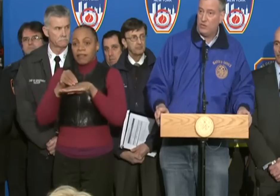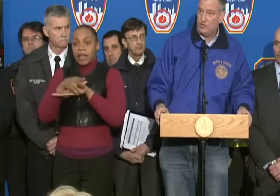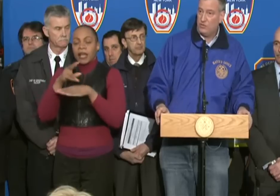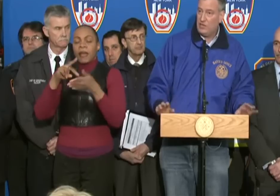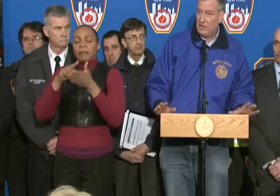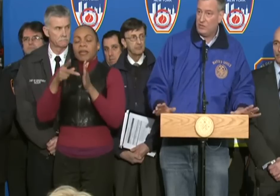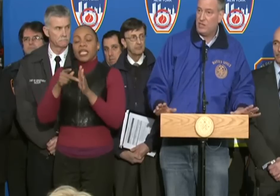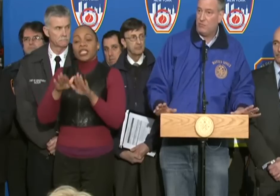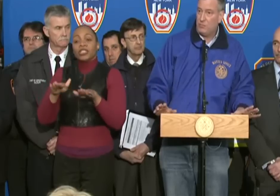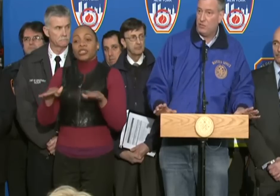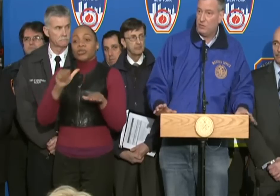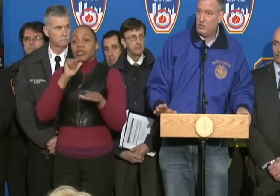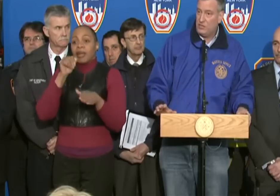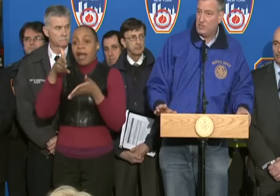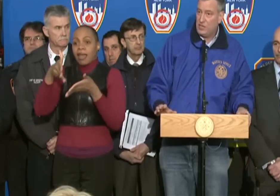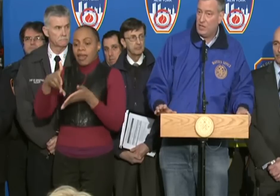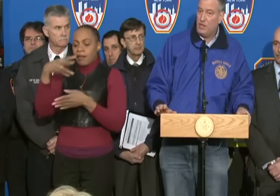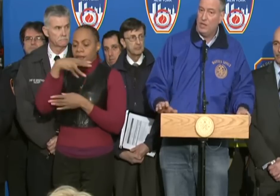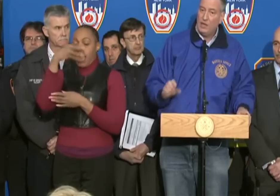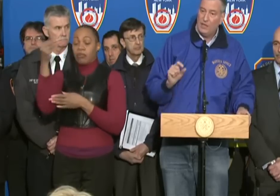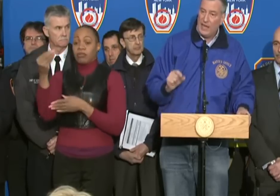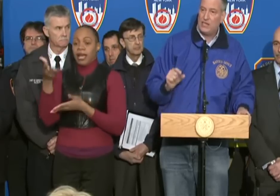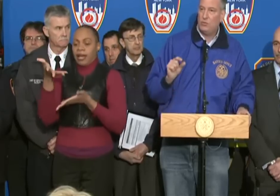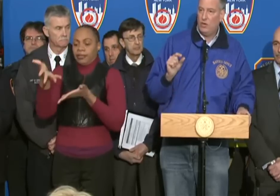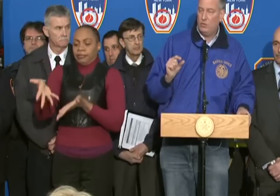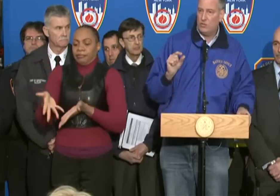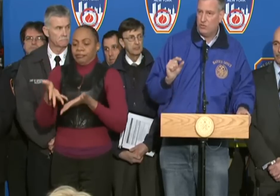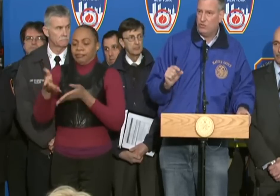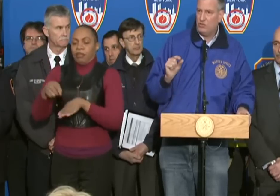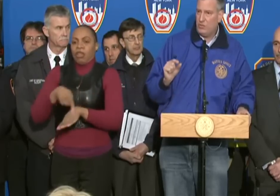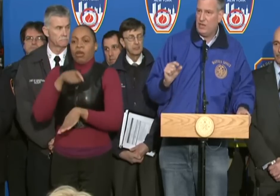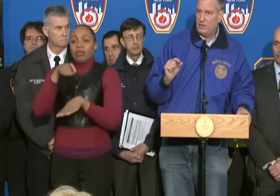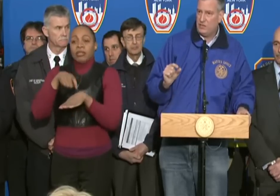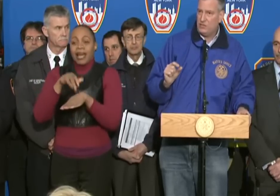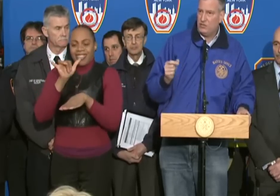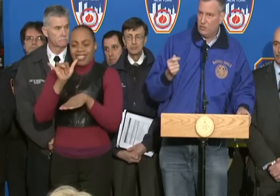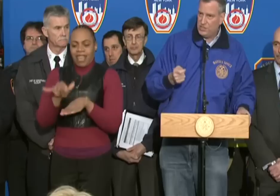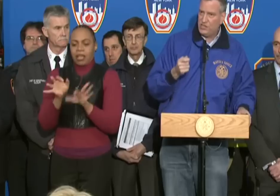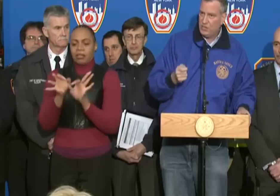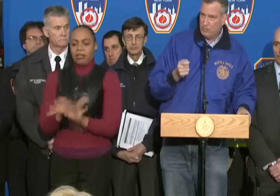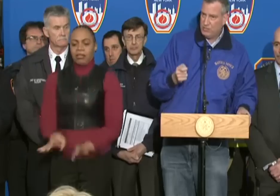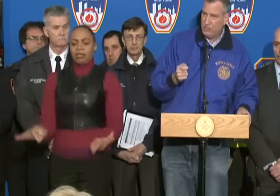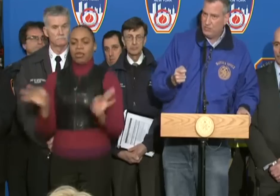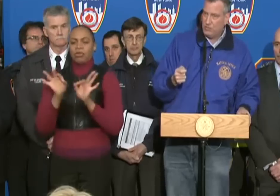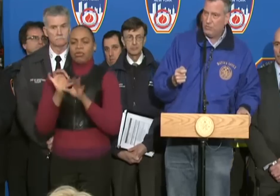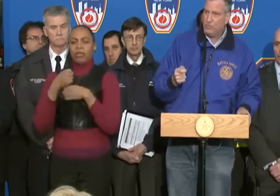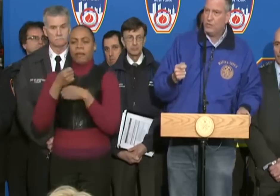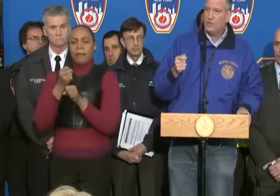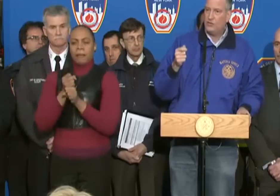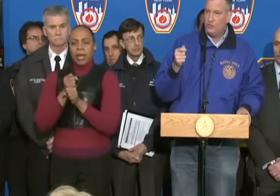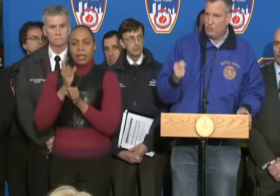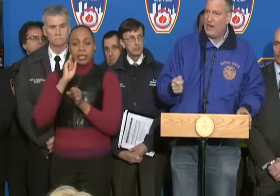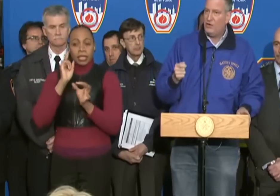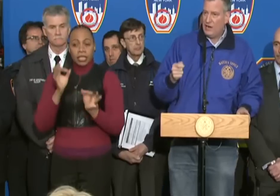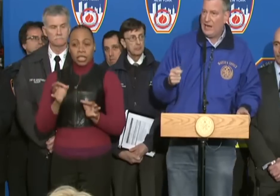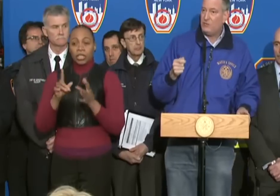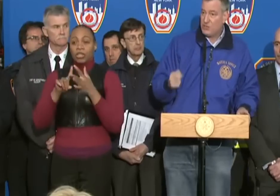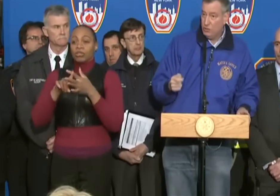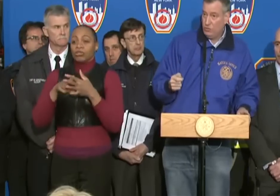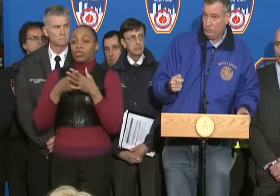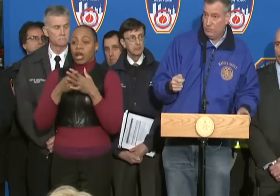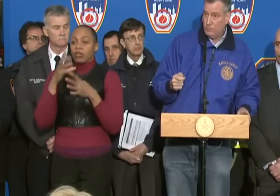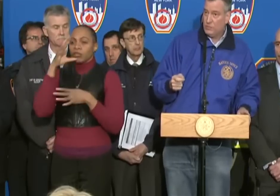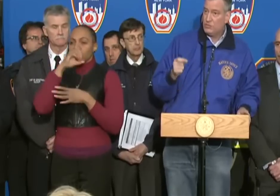in a situation of being outside for prolonged periods of time. And that's what was crucial in making the decision. You always start with the assumption that you'd rather